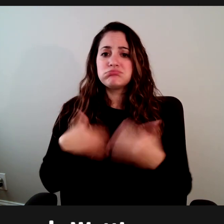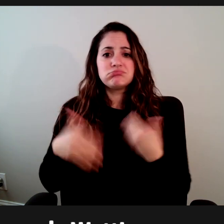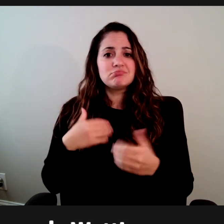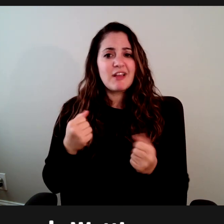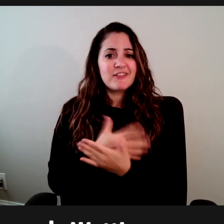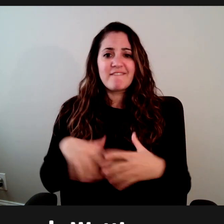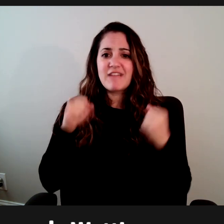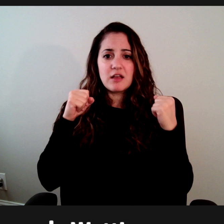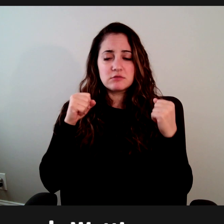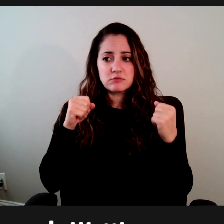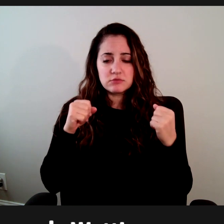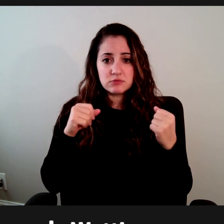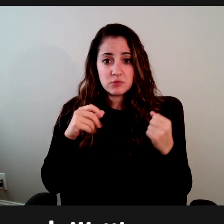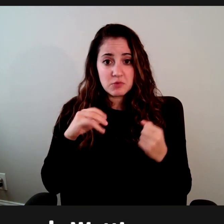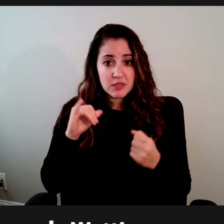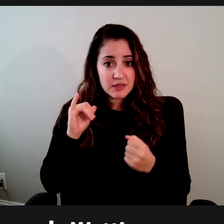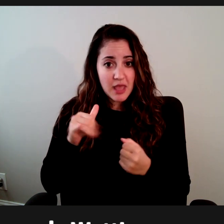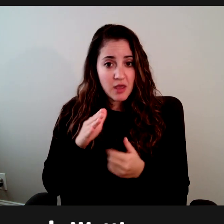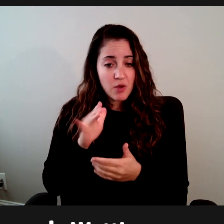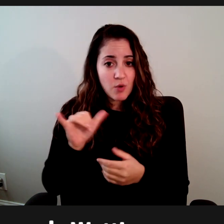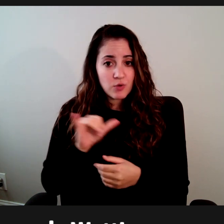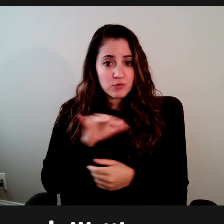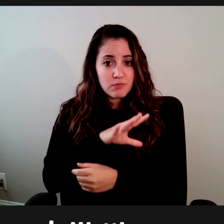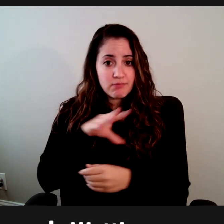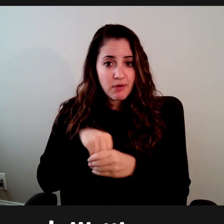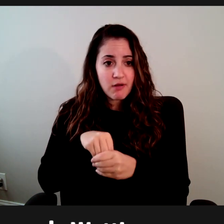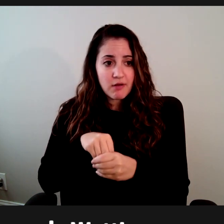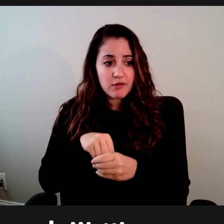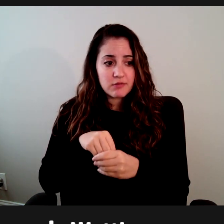fast. Like, is that also part of,